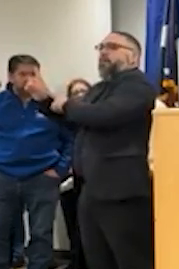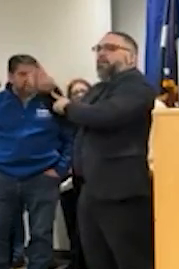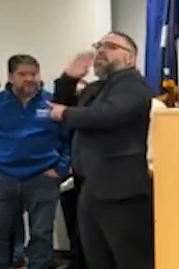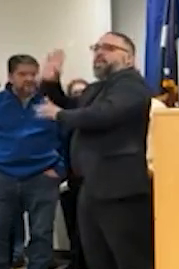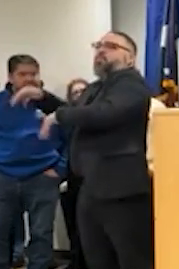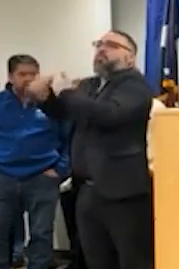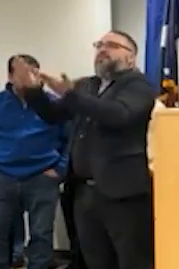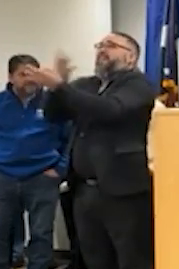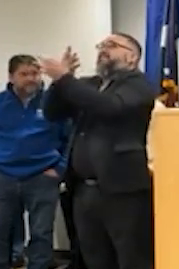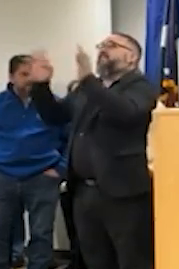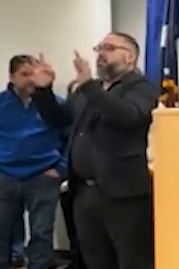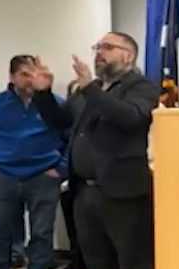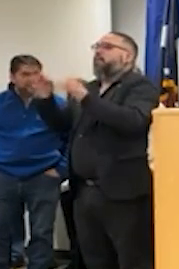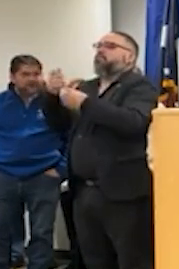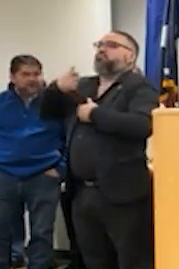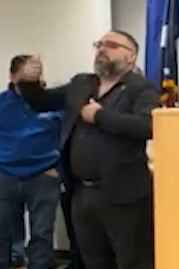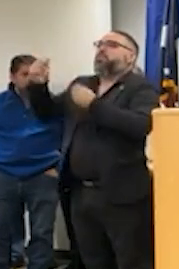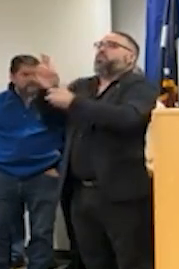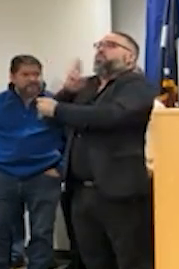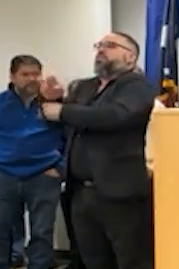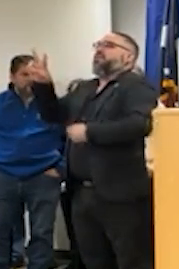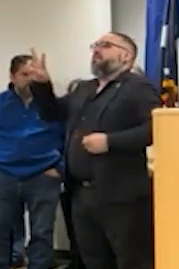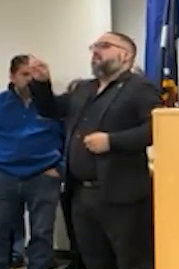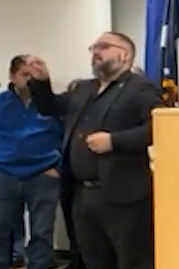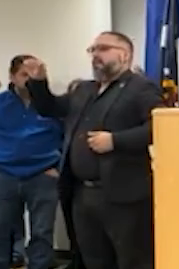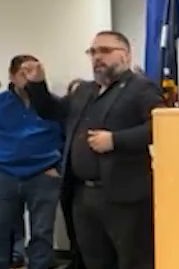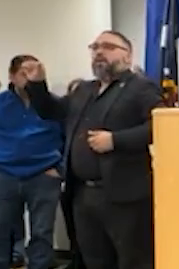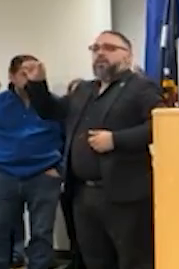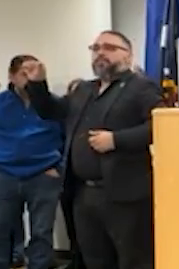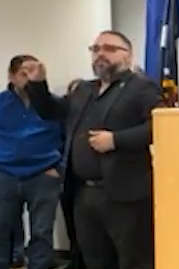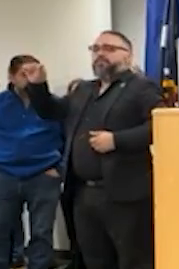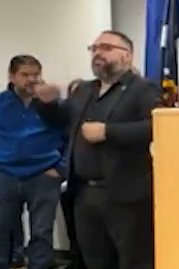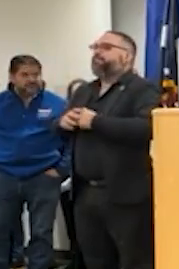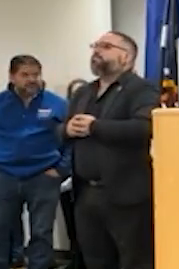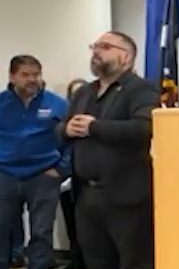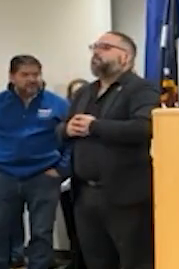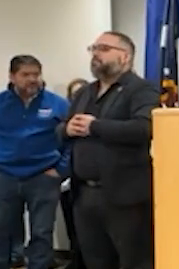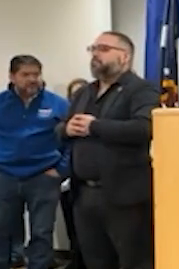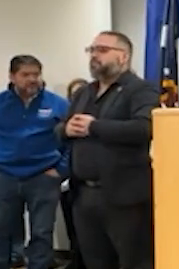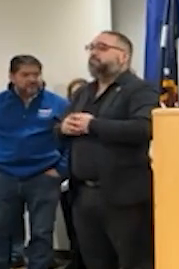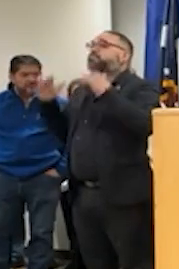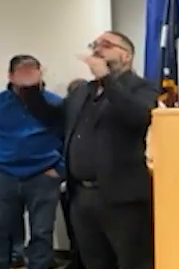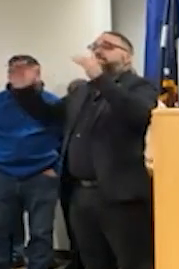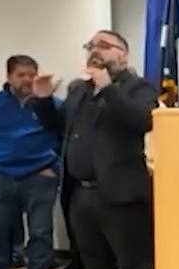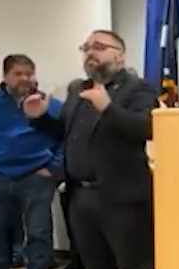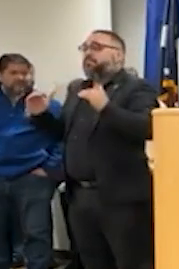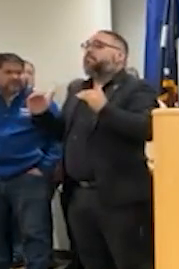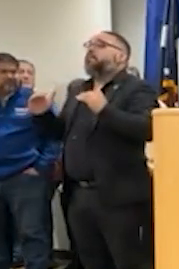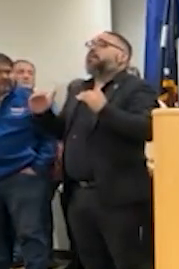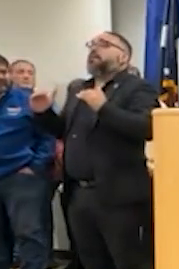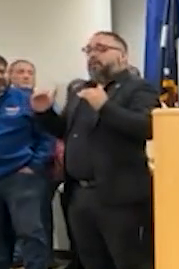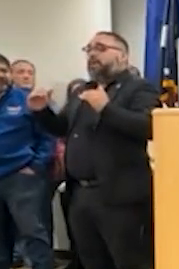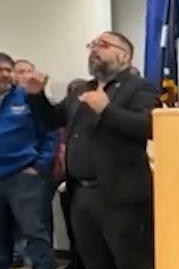free of charge transportation with VIA for you. The second area for folks that